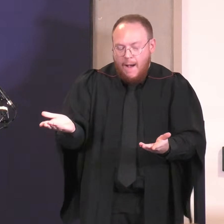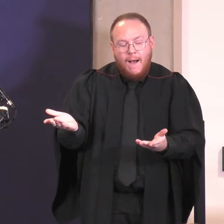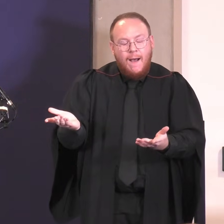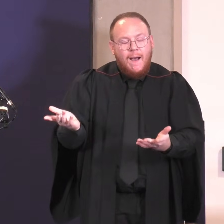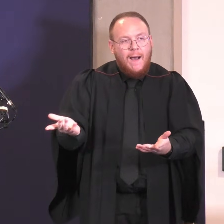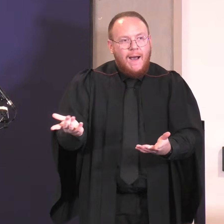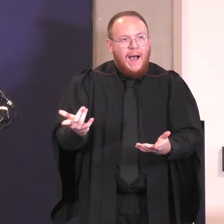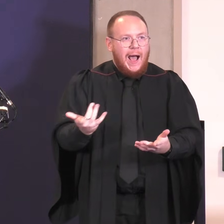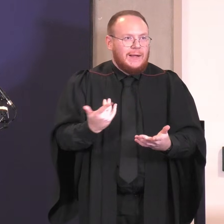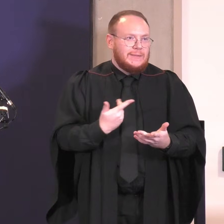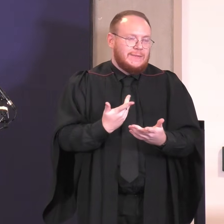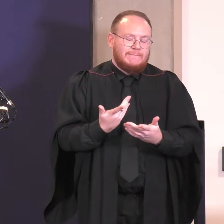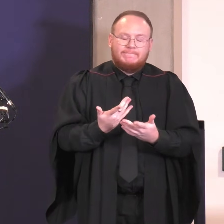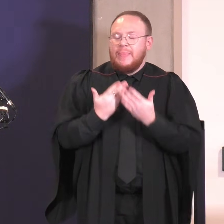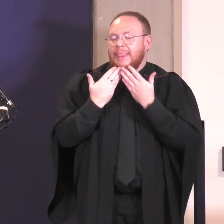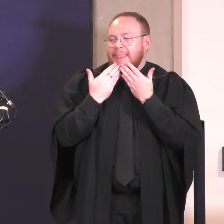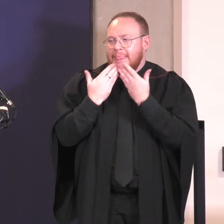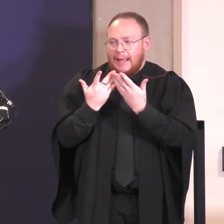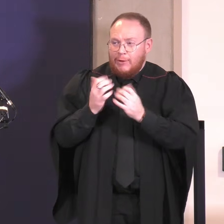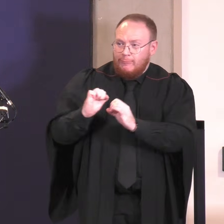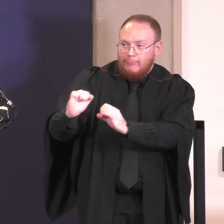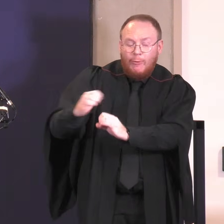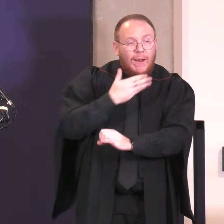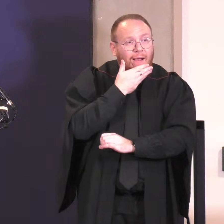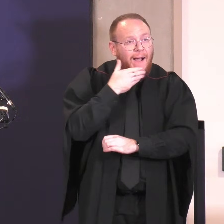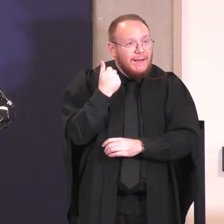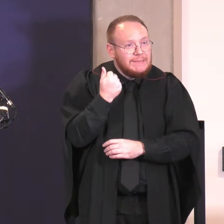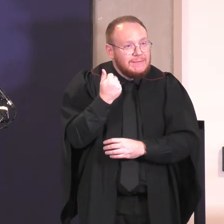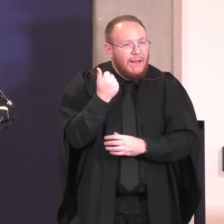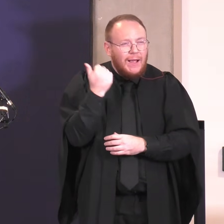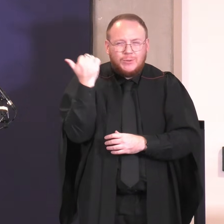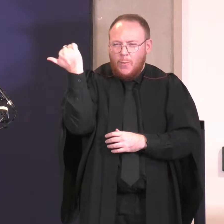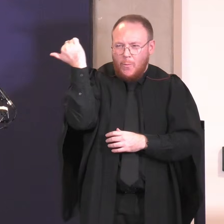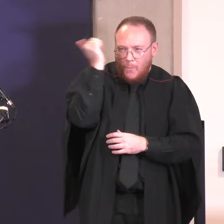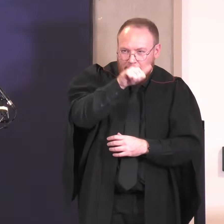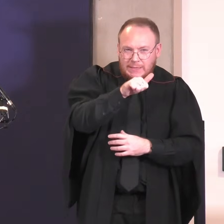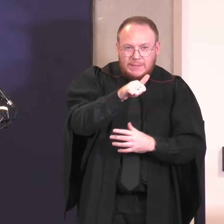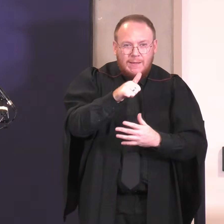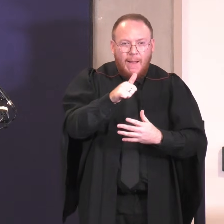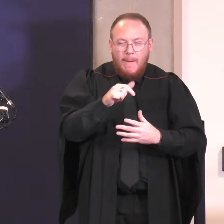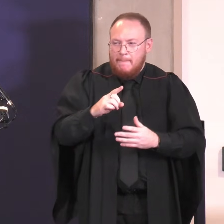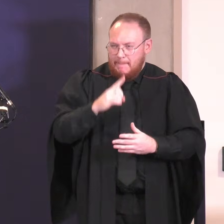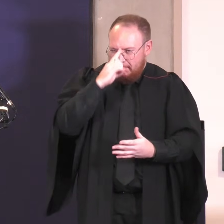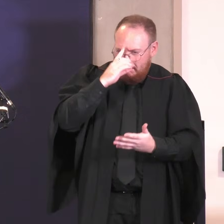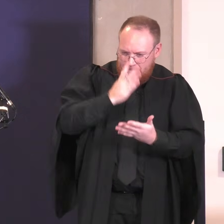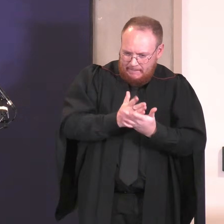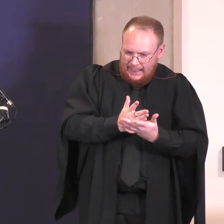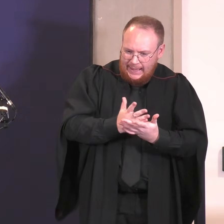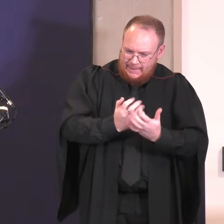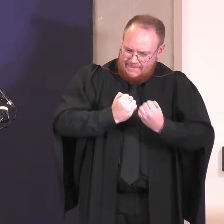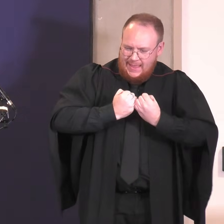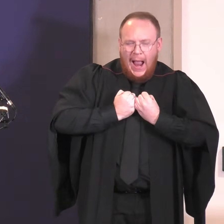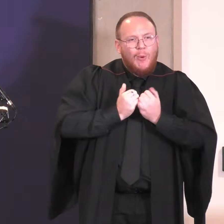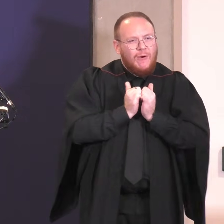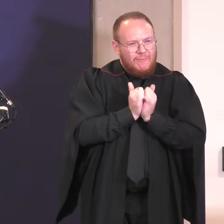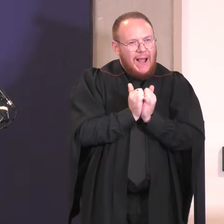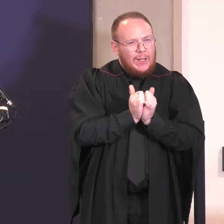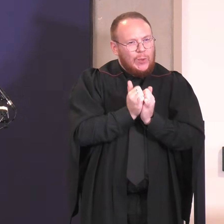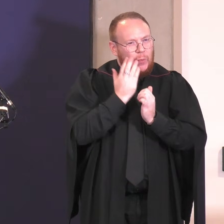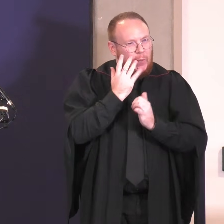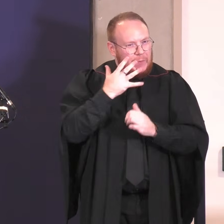for. Thank you for your kindness, your wisdom, and your steadfast belief in our value when we needed it most.